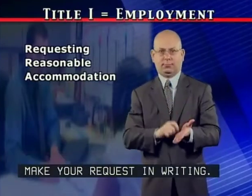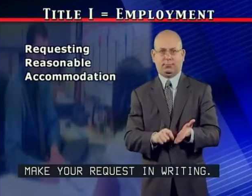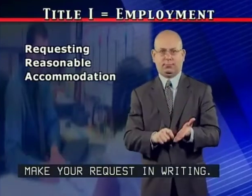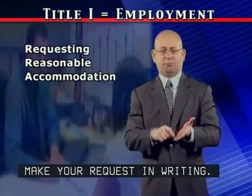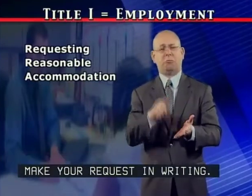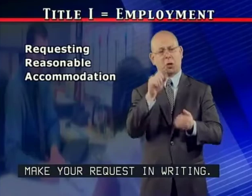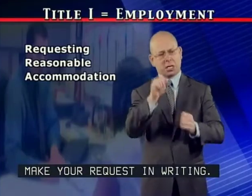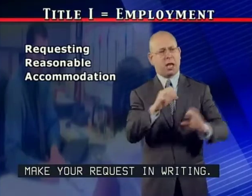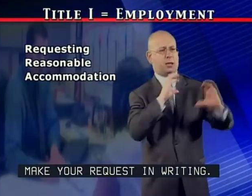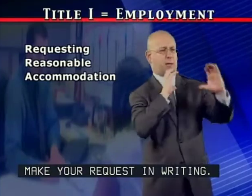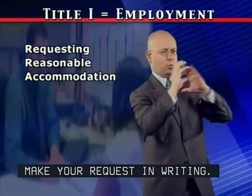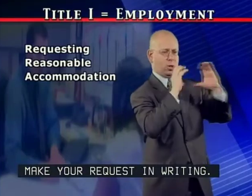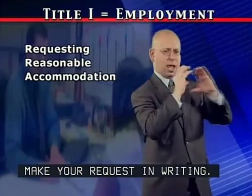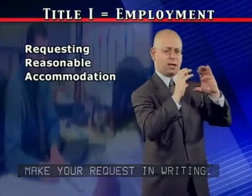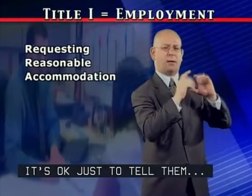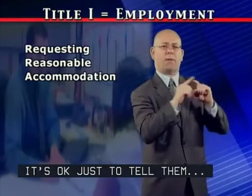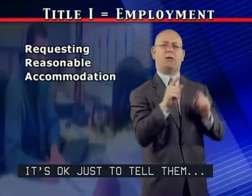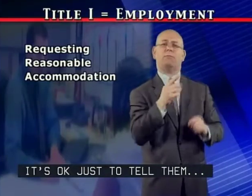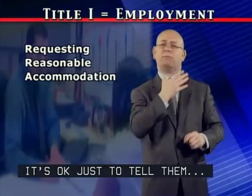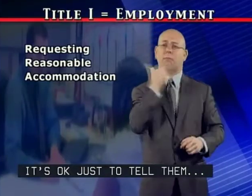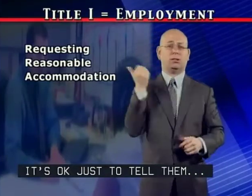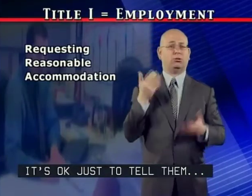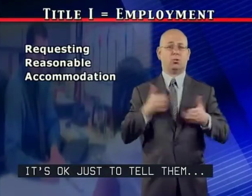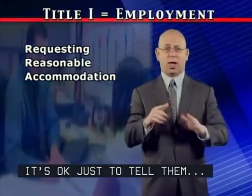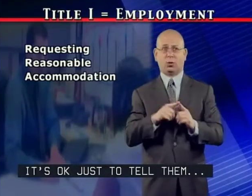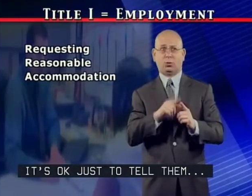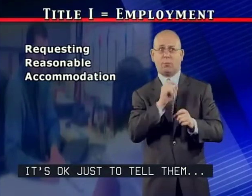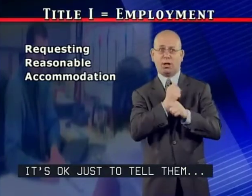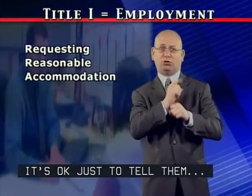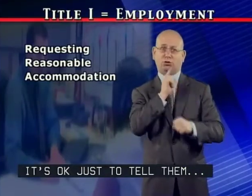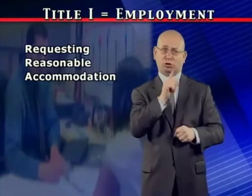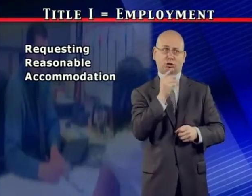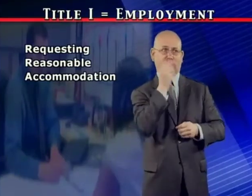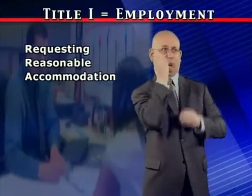writing. It's okay just to tell them,